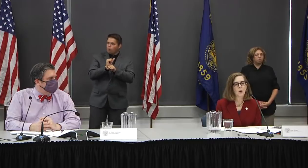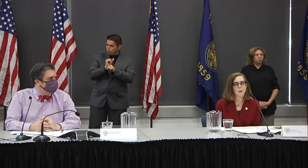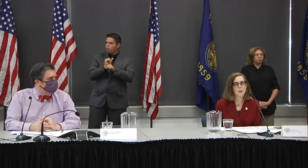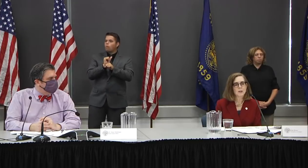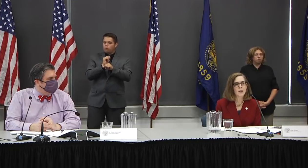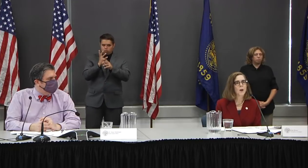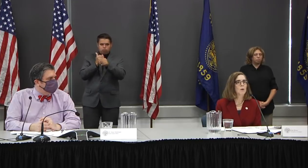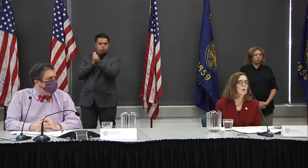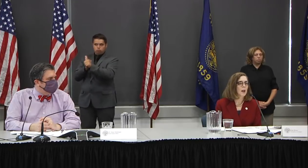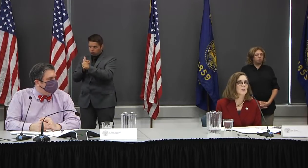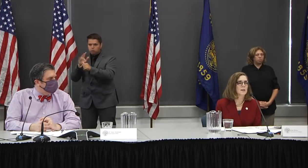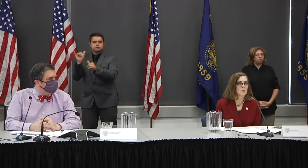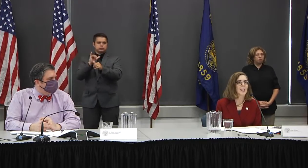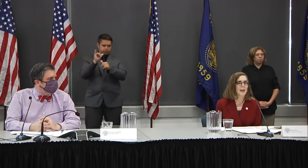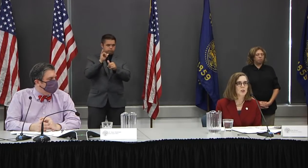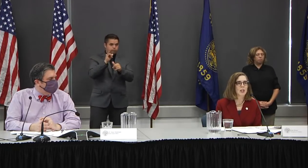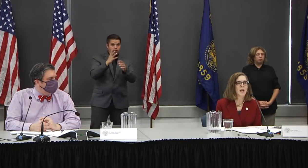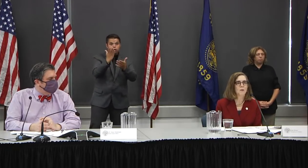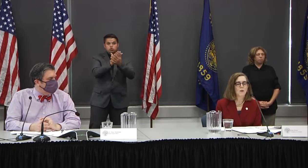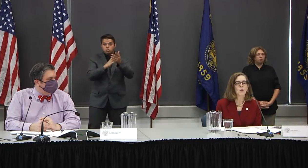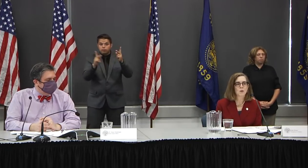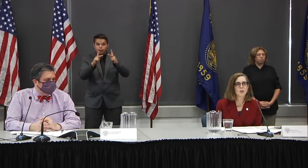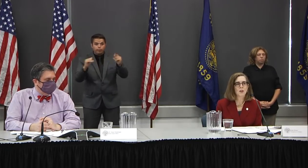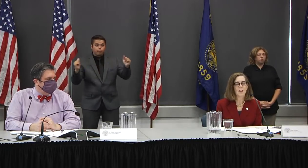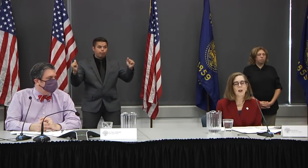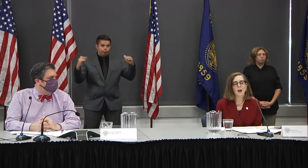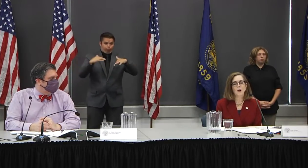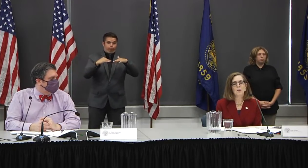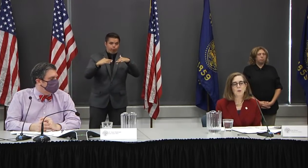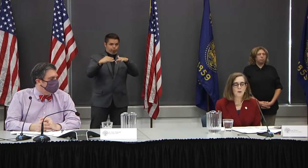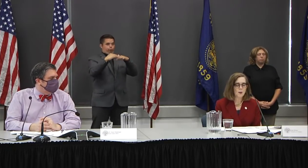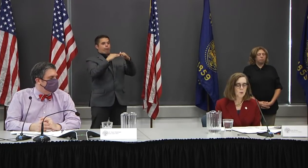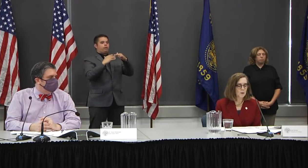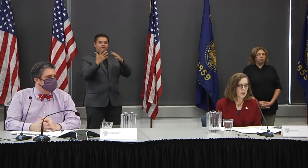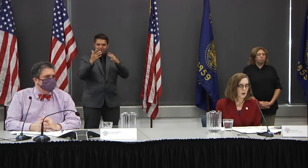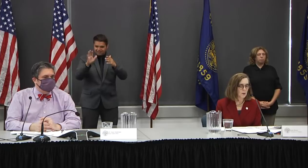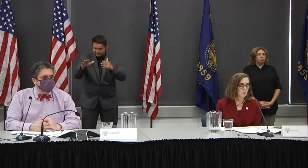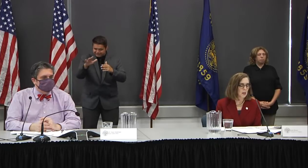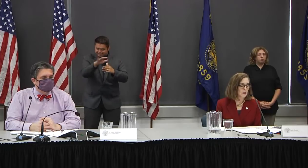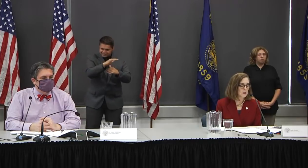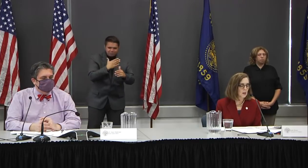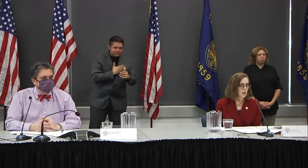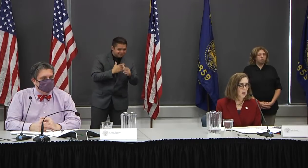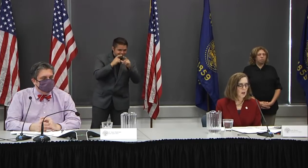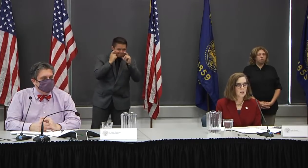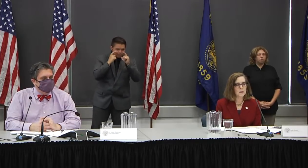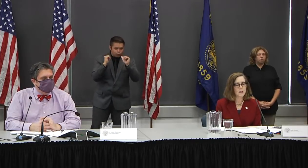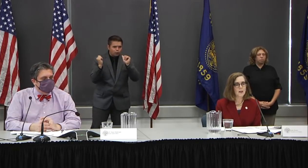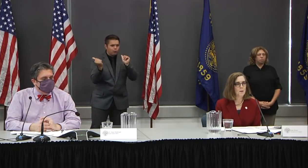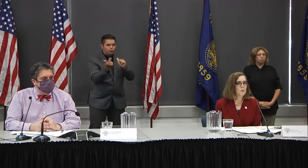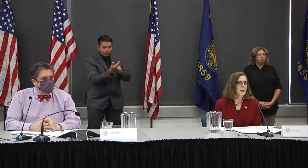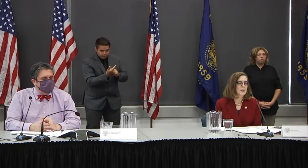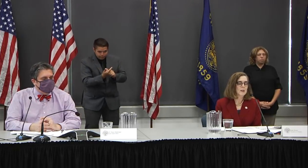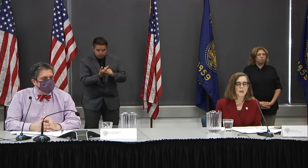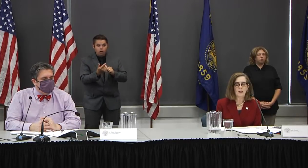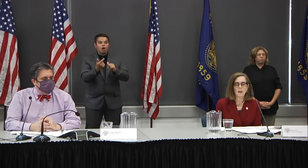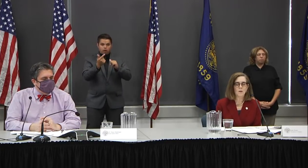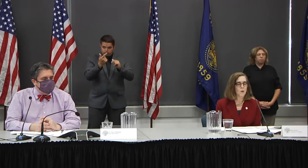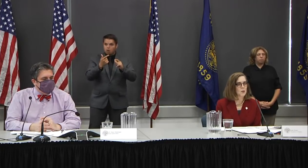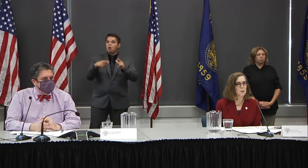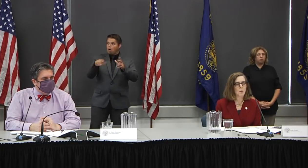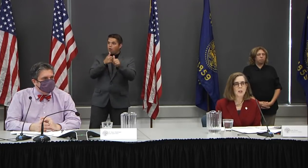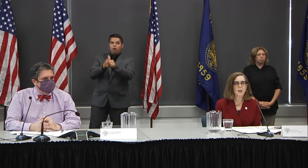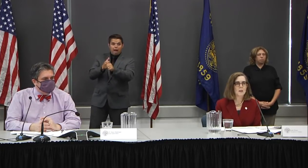covering requirements, we would ask them to educate first before they move to other means. And as I